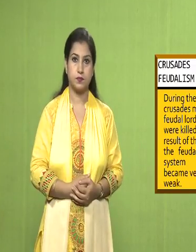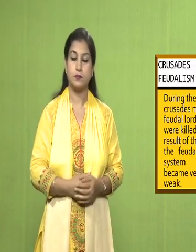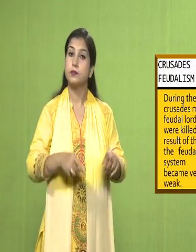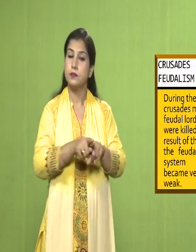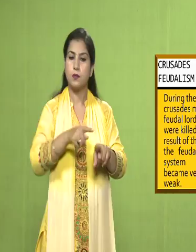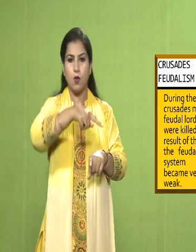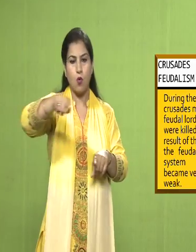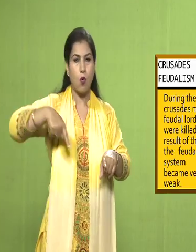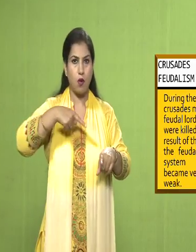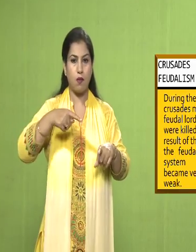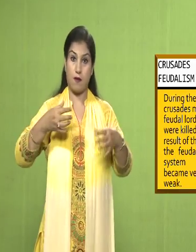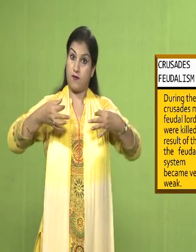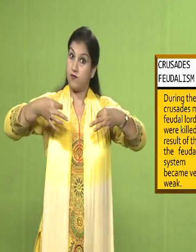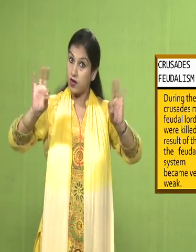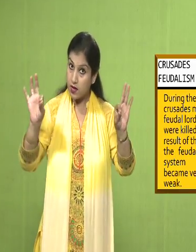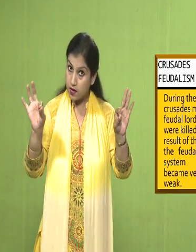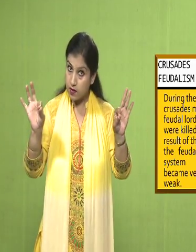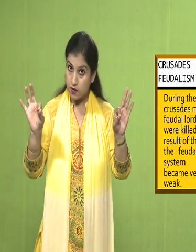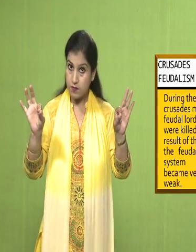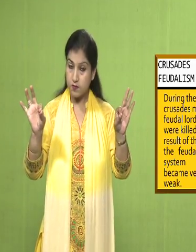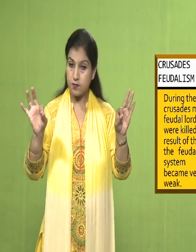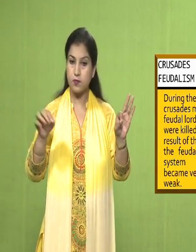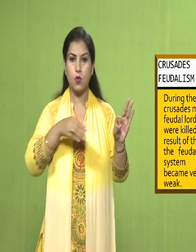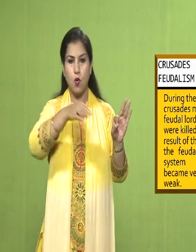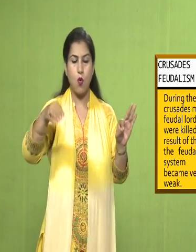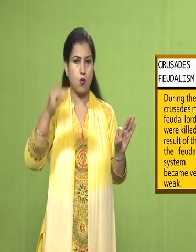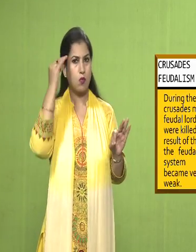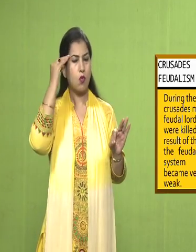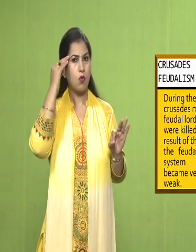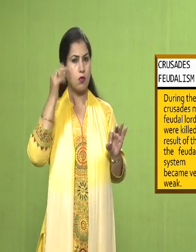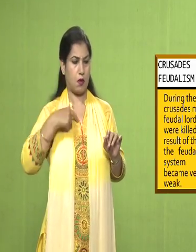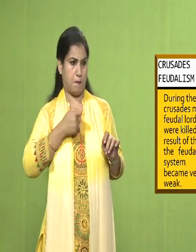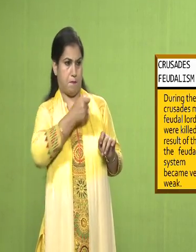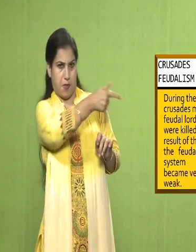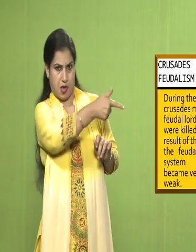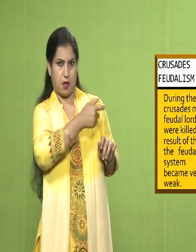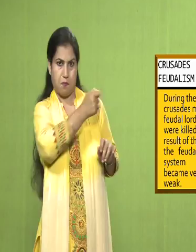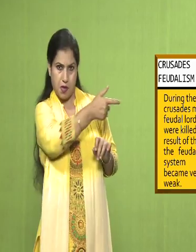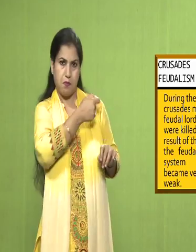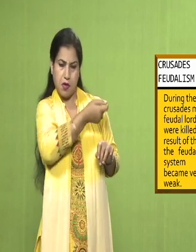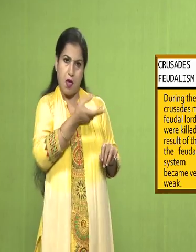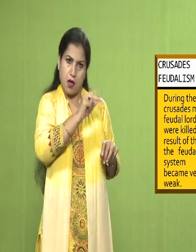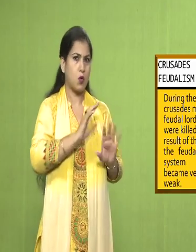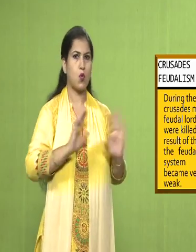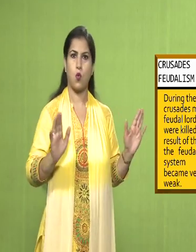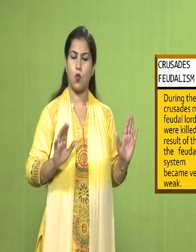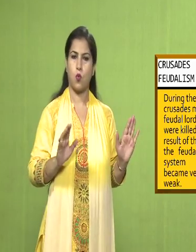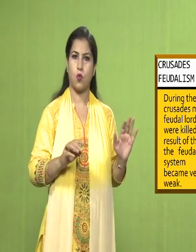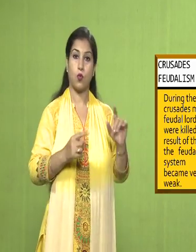As they became free, they no longer needed to pay the duties and the taxes to the